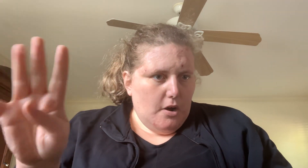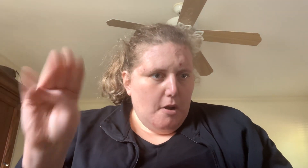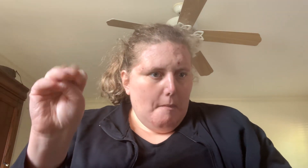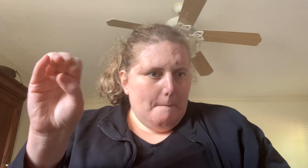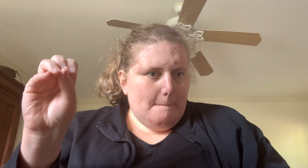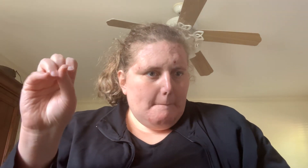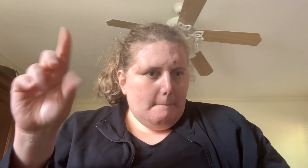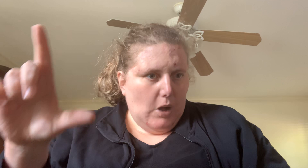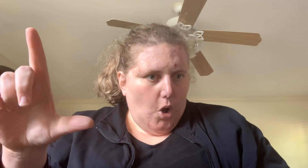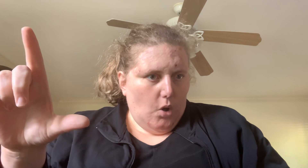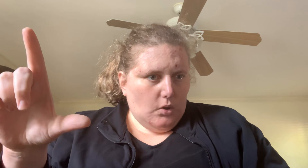moles of ammonia.